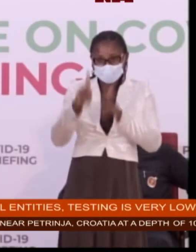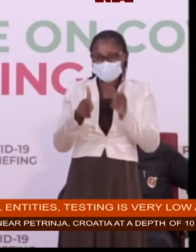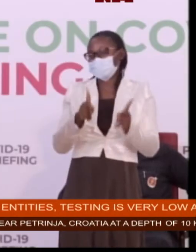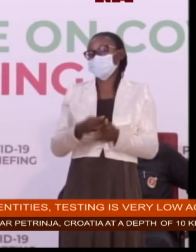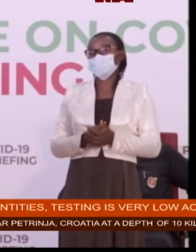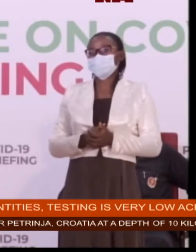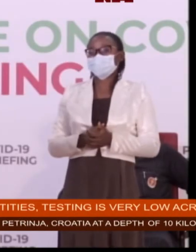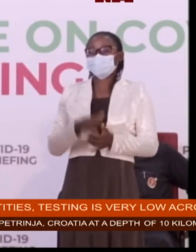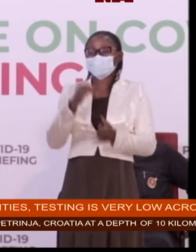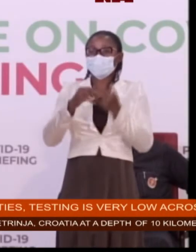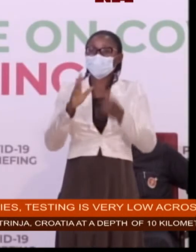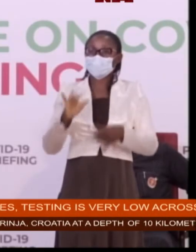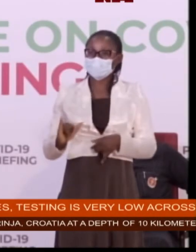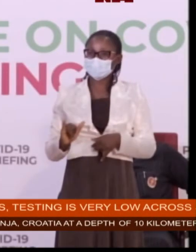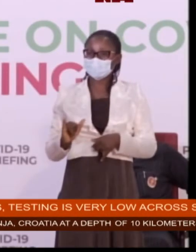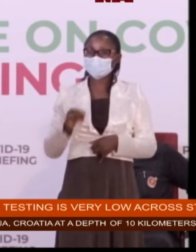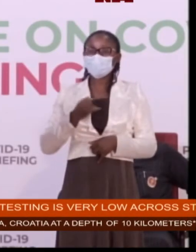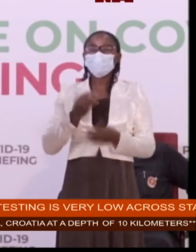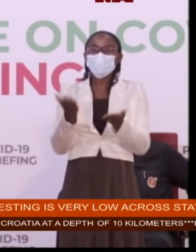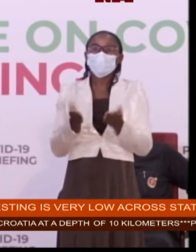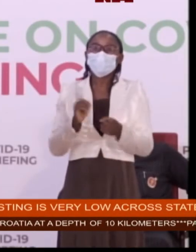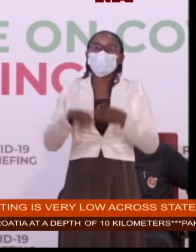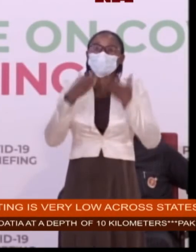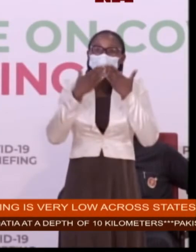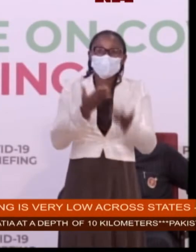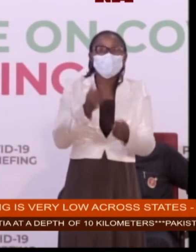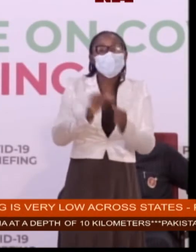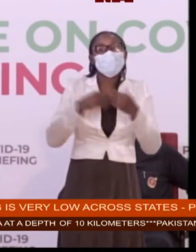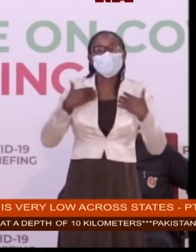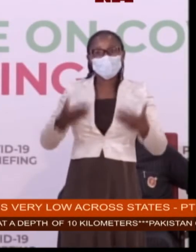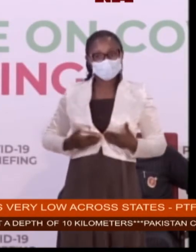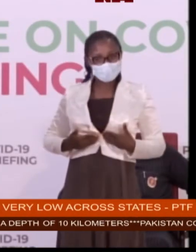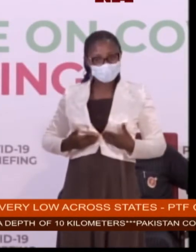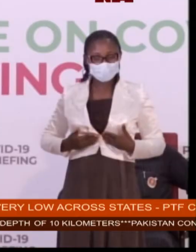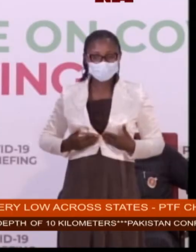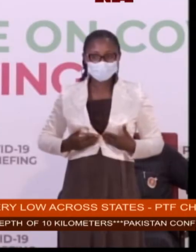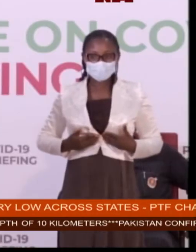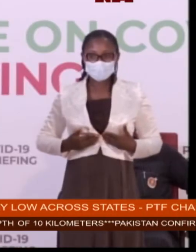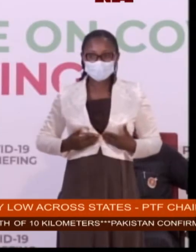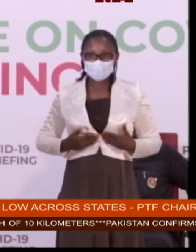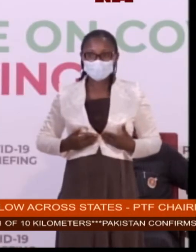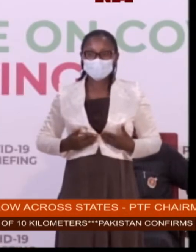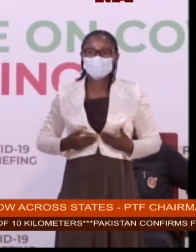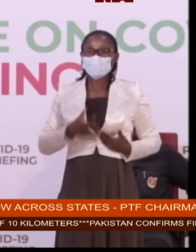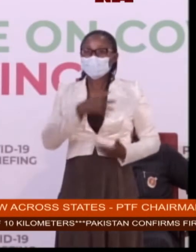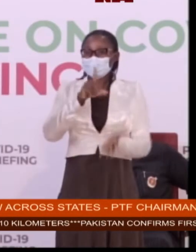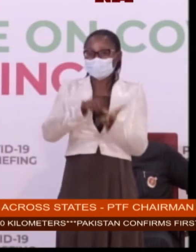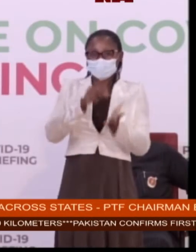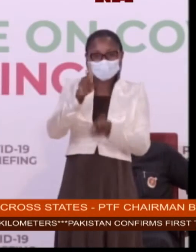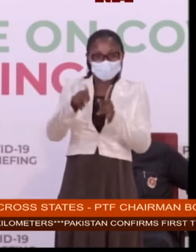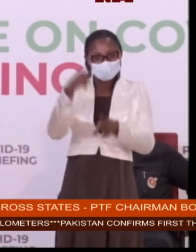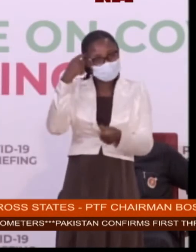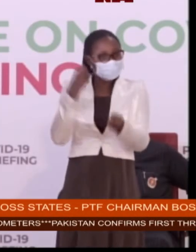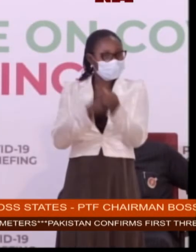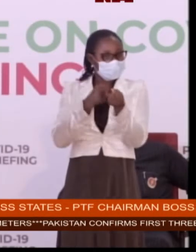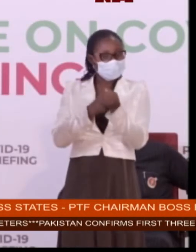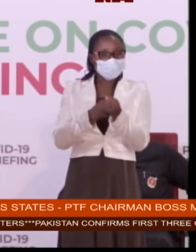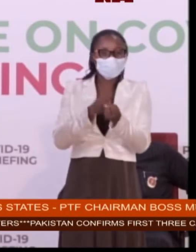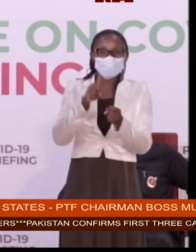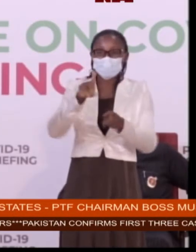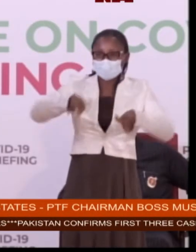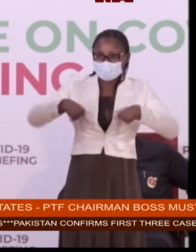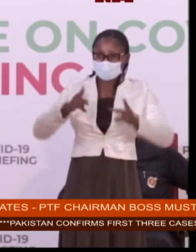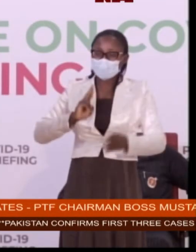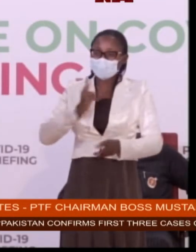deaths. Finally, I really want to thank all of you, gentlemen and ladies of the press, for the support you